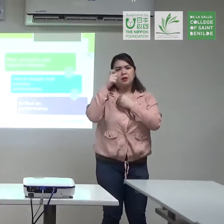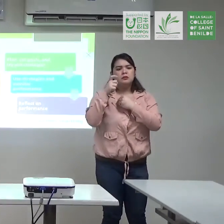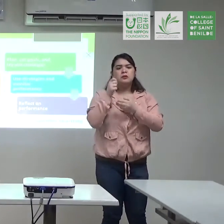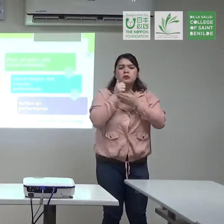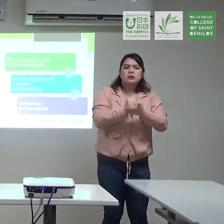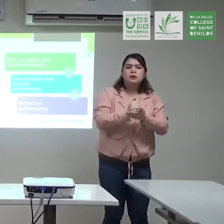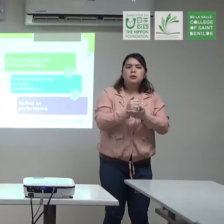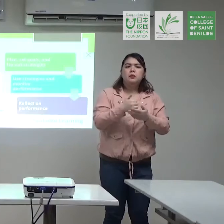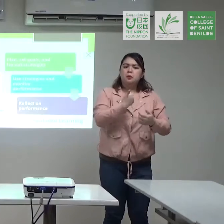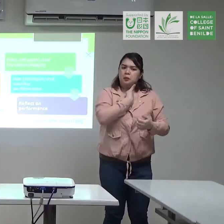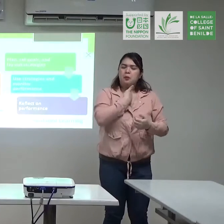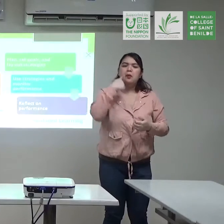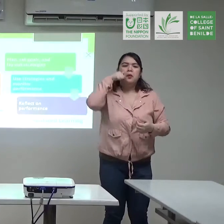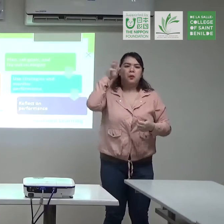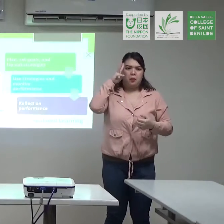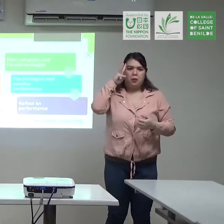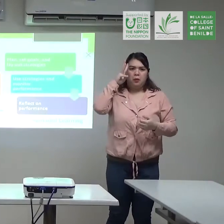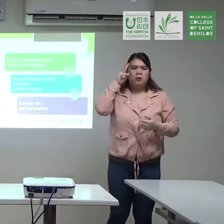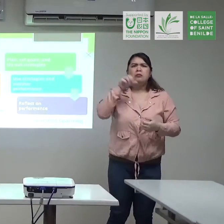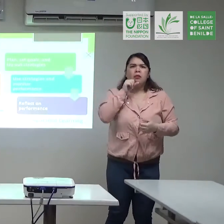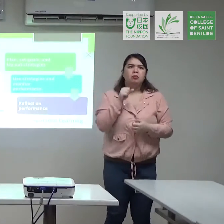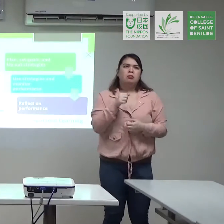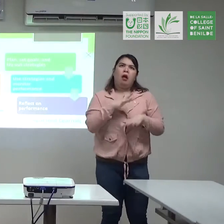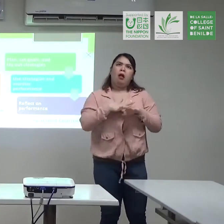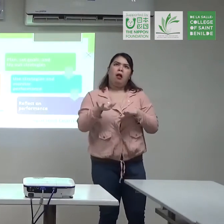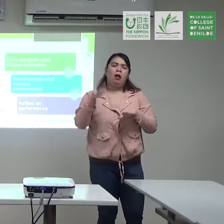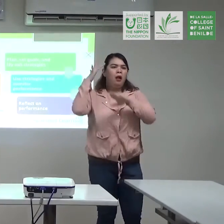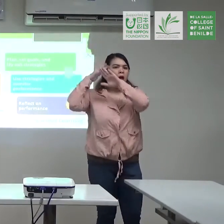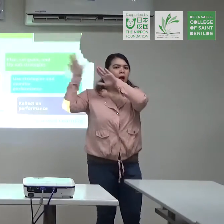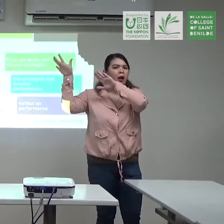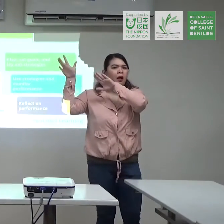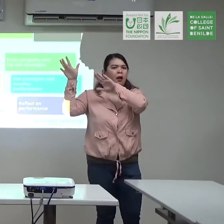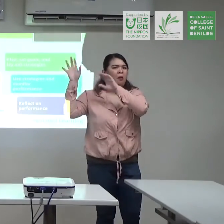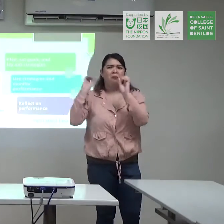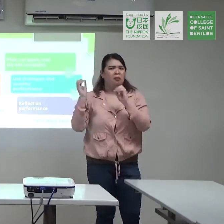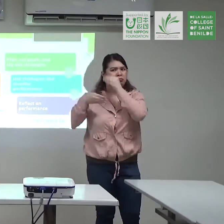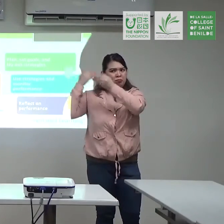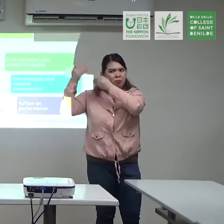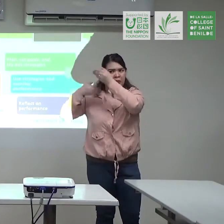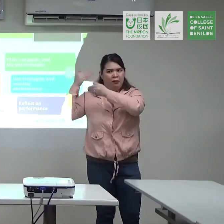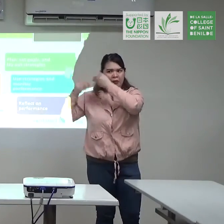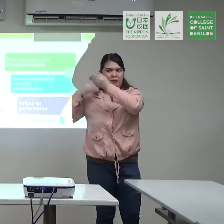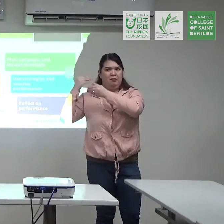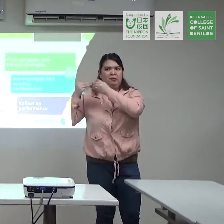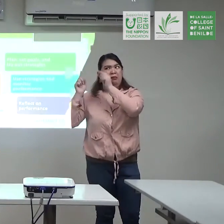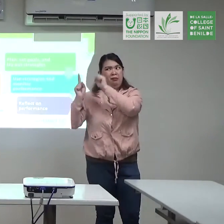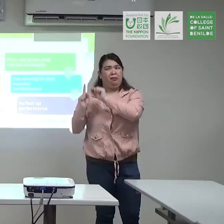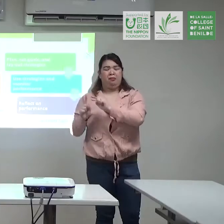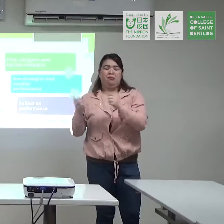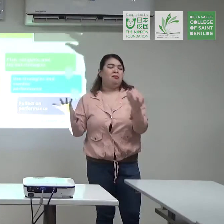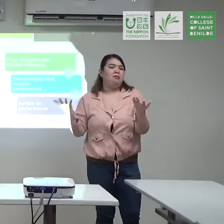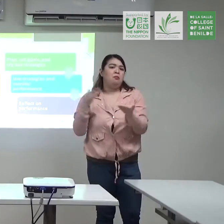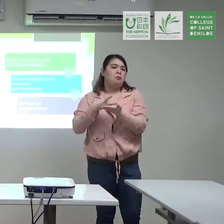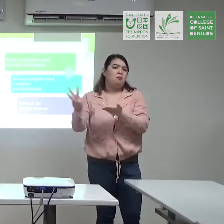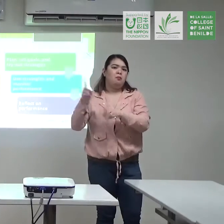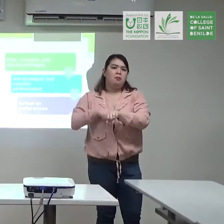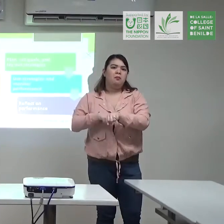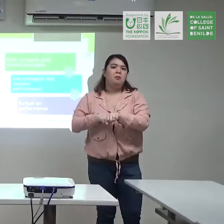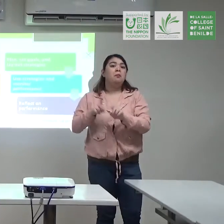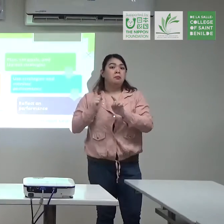student says, I'm not going to think of anything, voila, there's no metacognition taking things. But